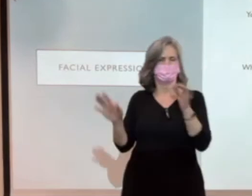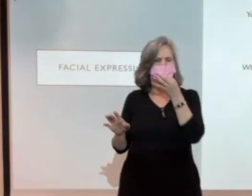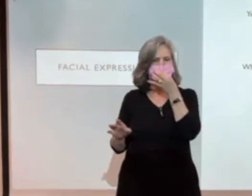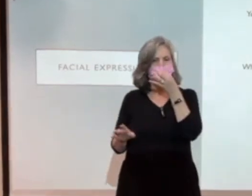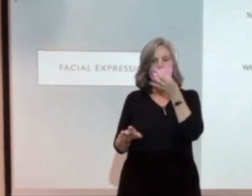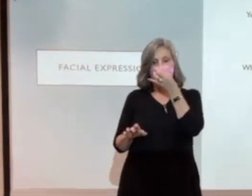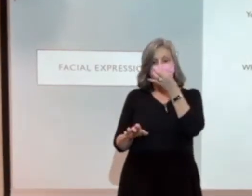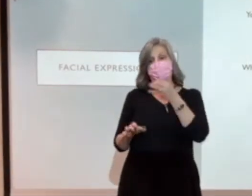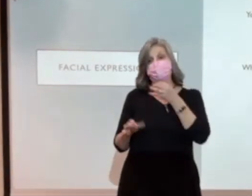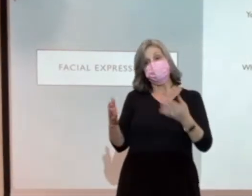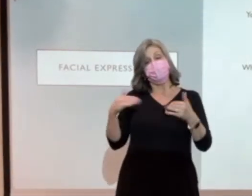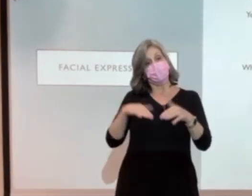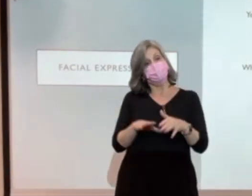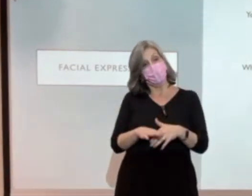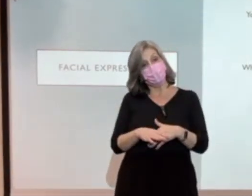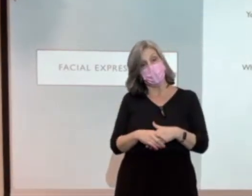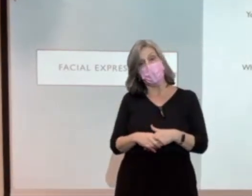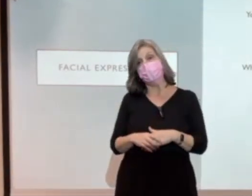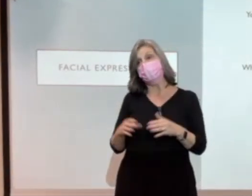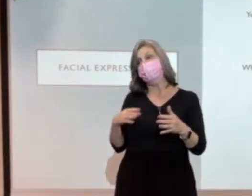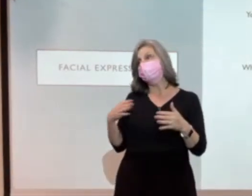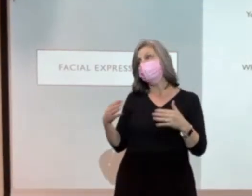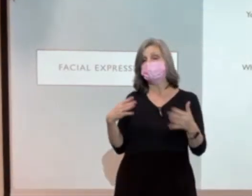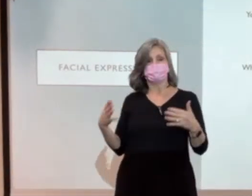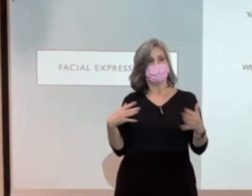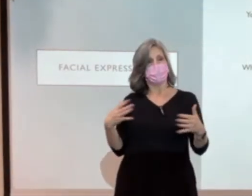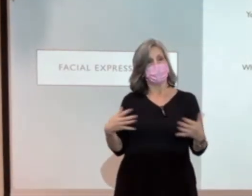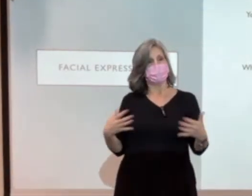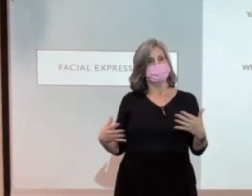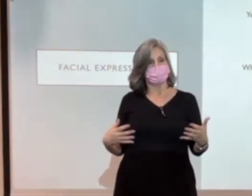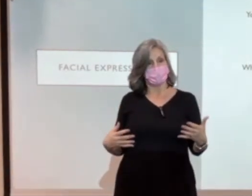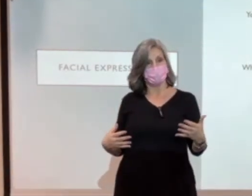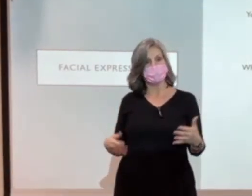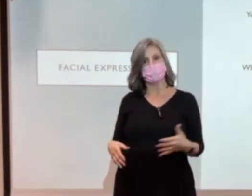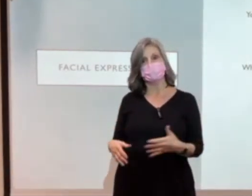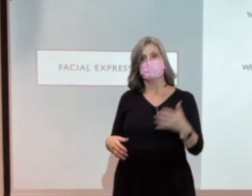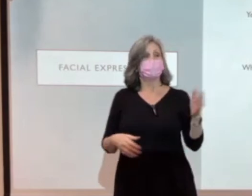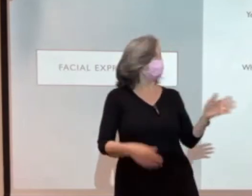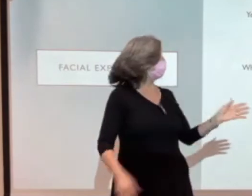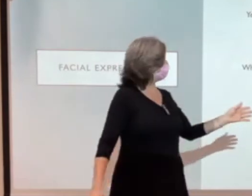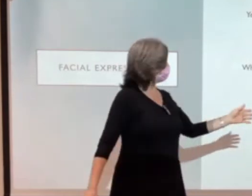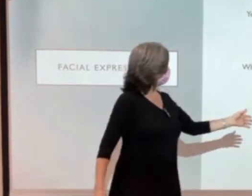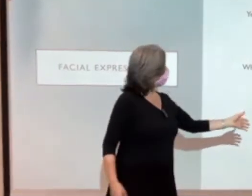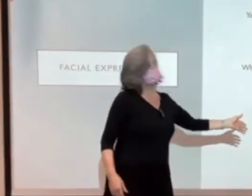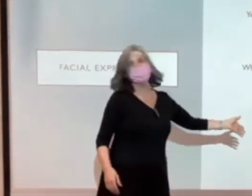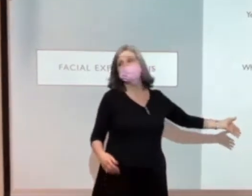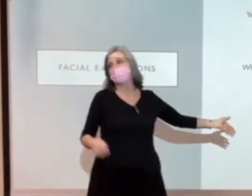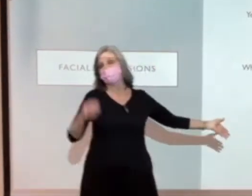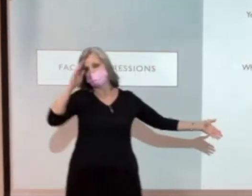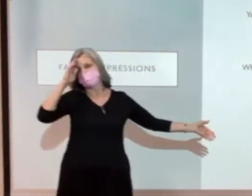world. And these deaf kids go there, and now they're almost discriminating against themselves because he'd be considered an elite deaf because he